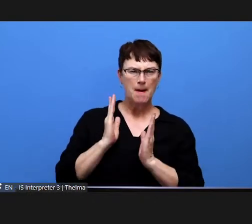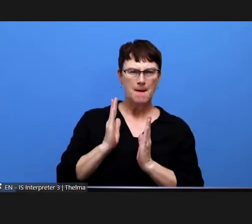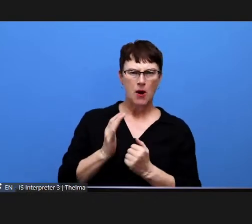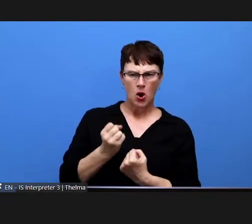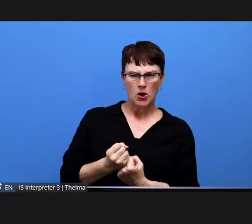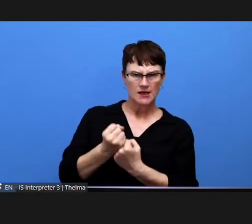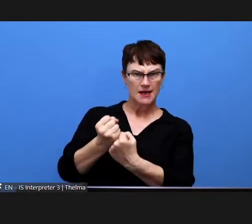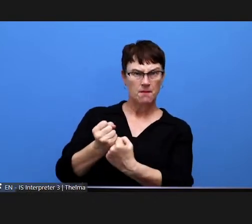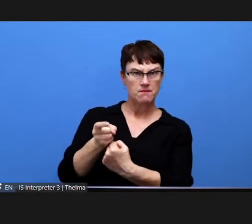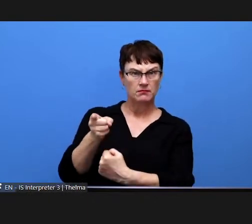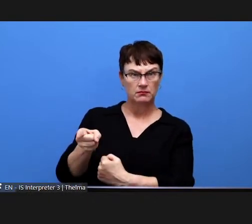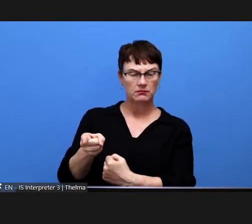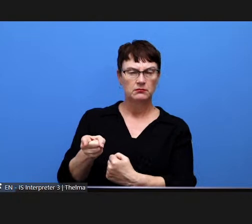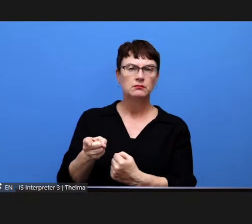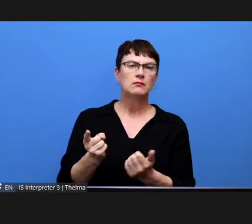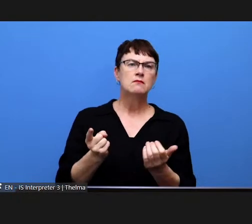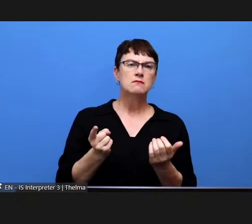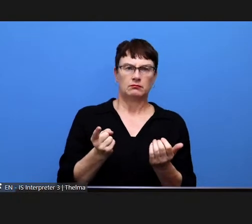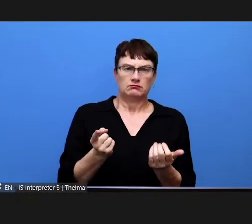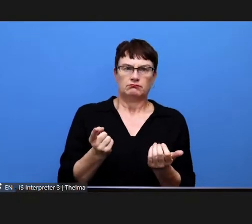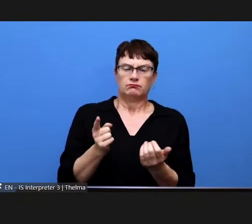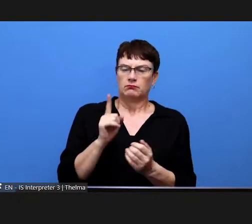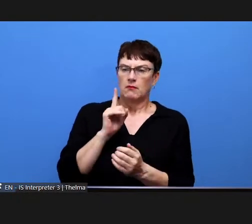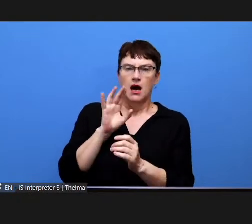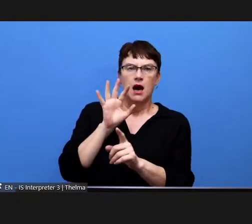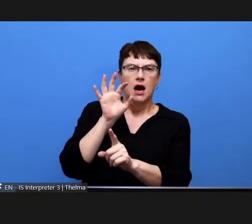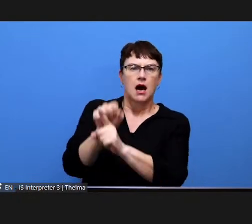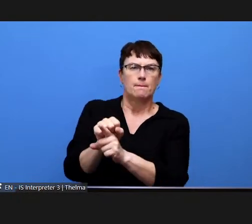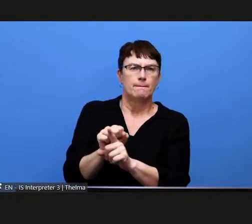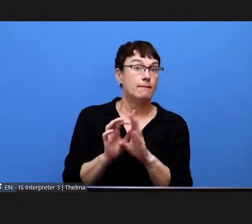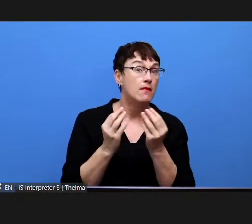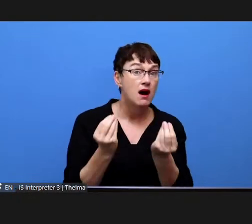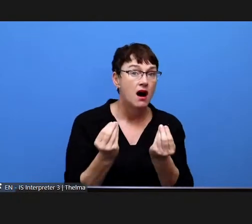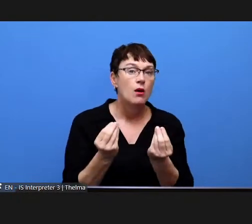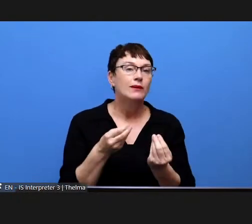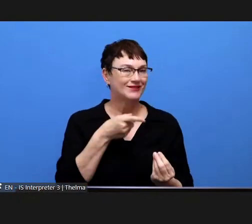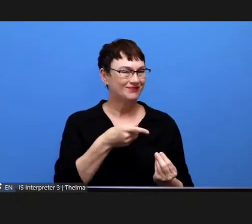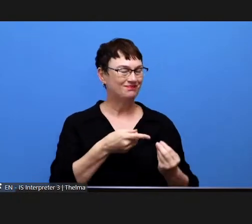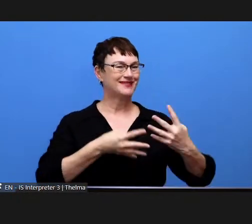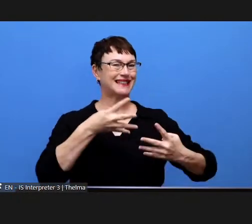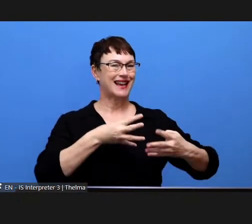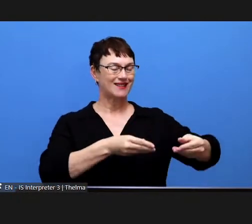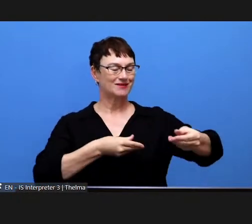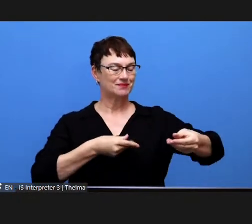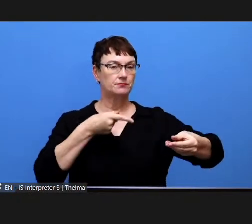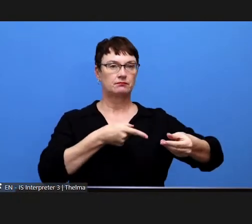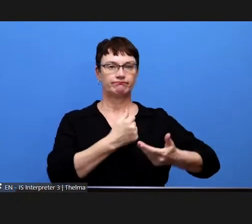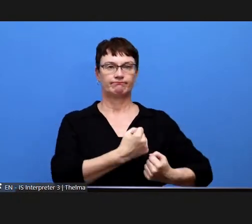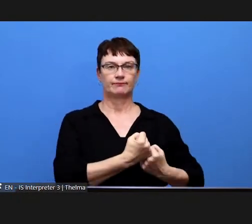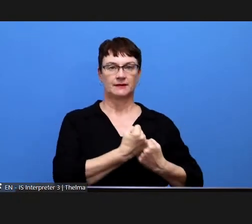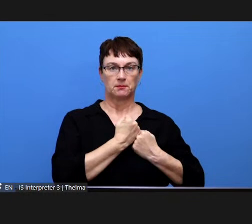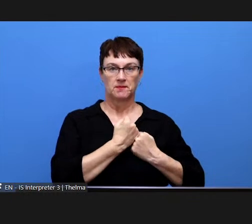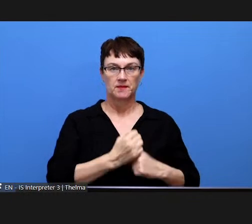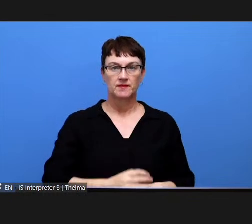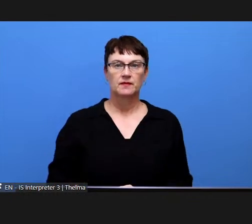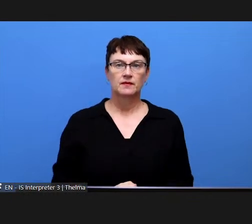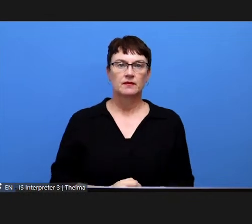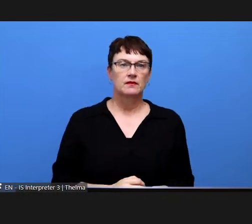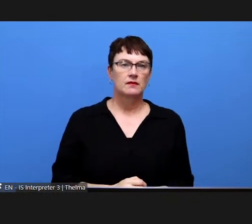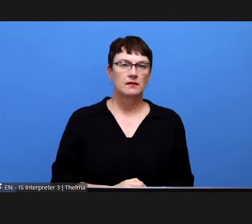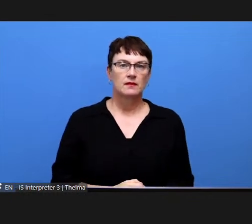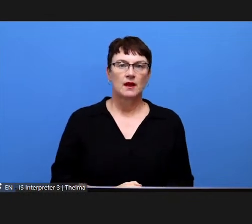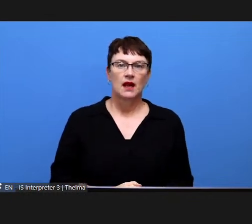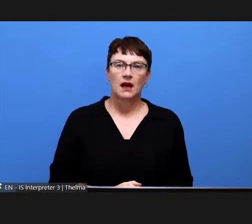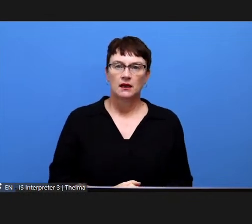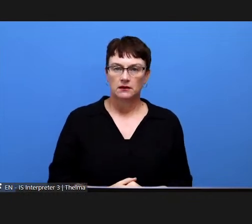A lot needs to be done, especially when it comes to shared responsibility between national and subnational level. So